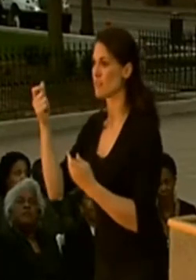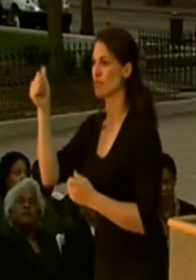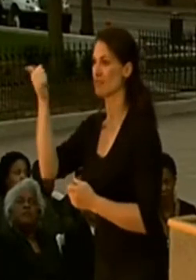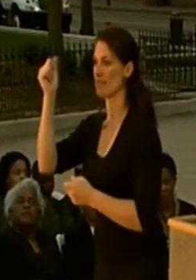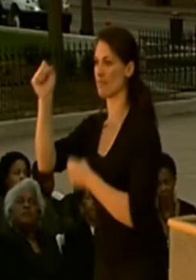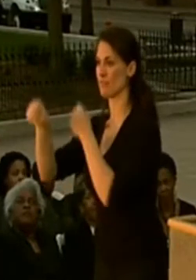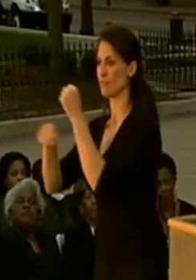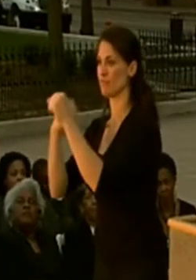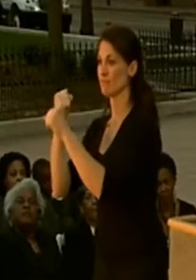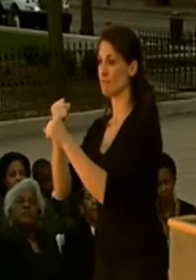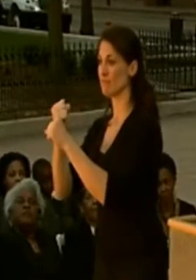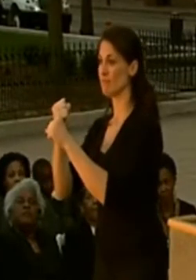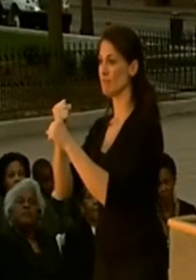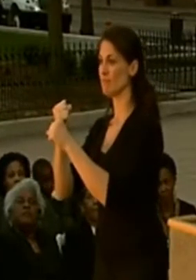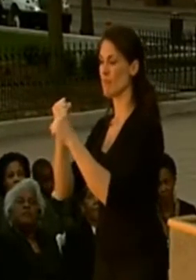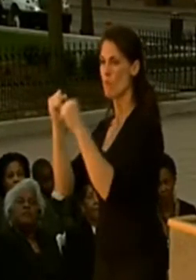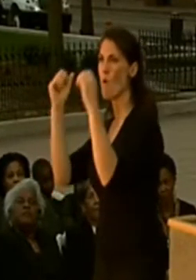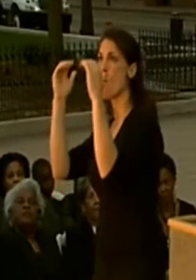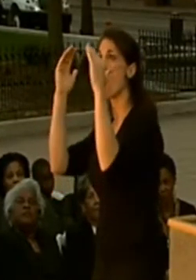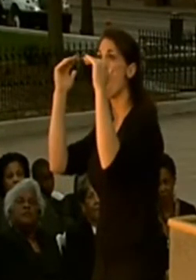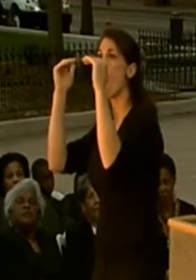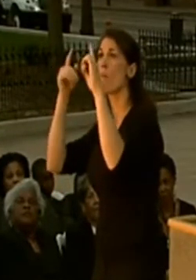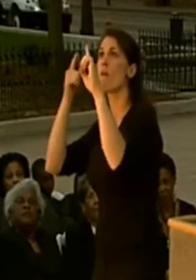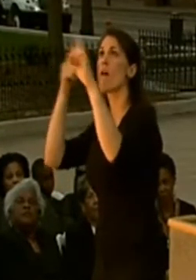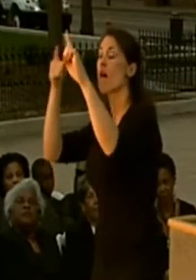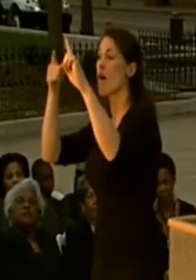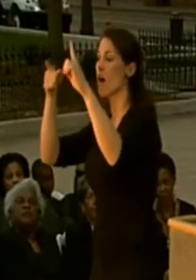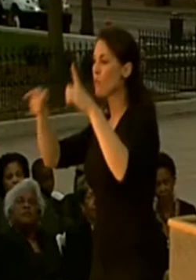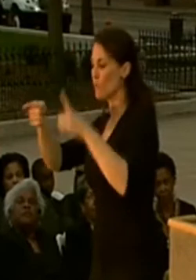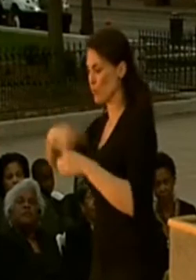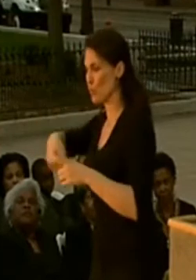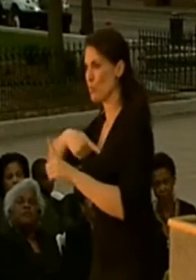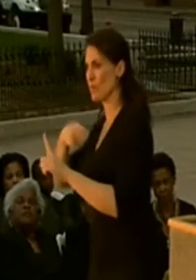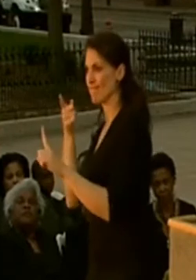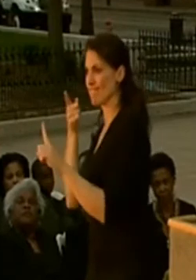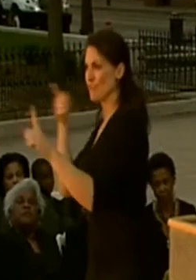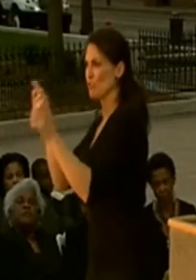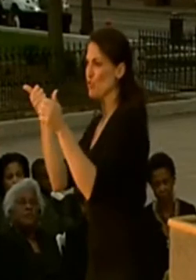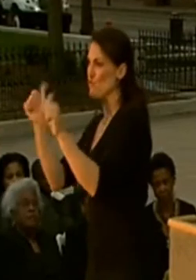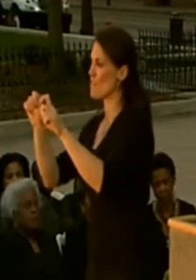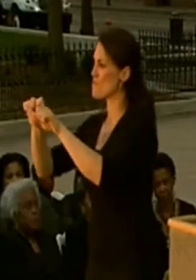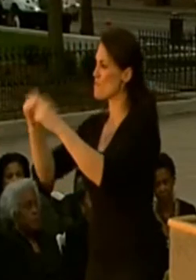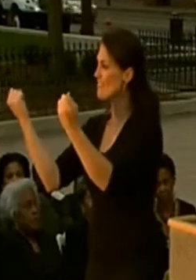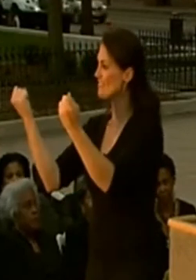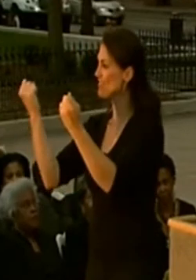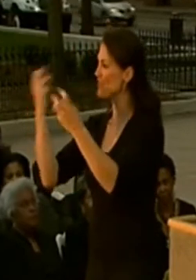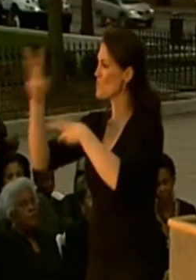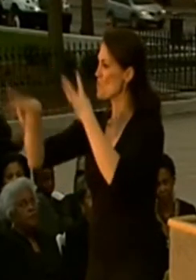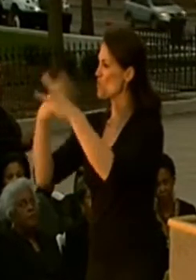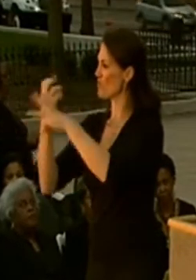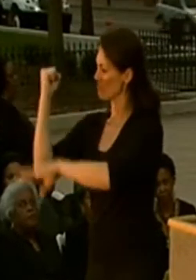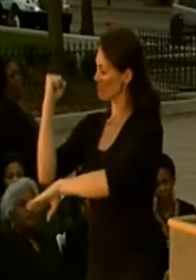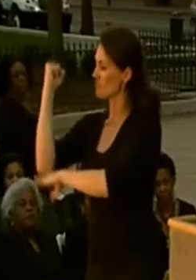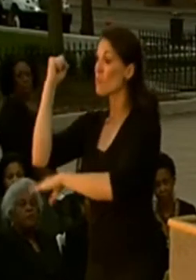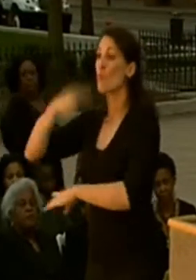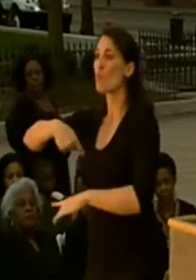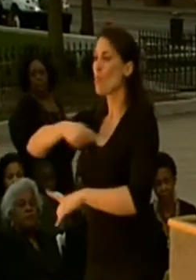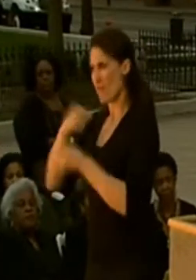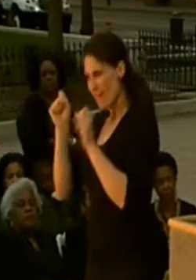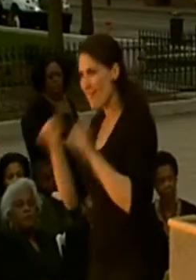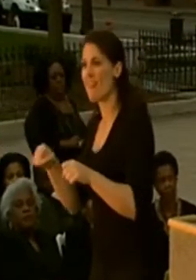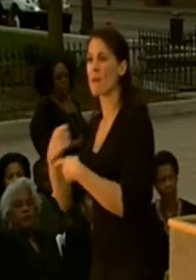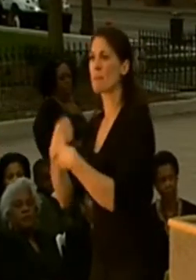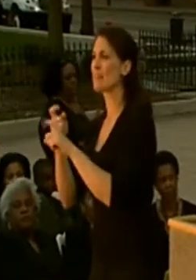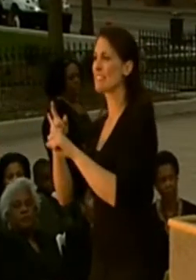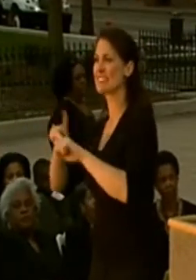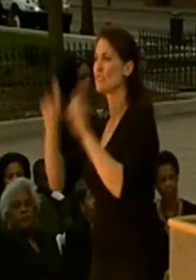Our hope is that in attempting to break this Guinness World Record, that we can make a difference to those patients and their families